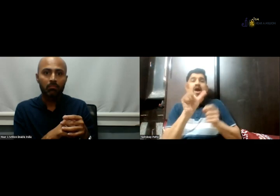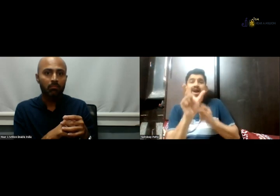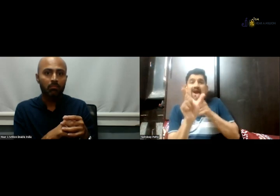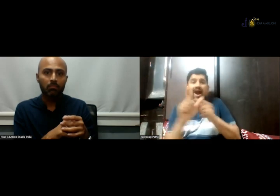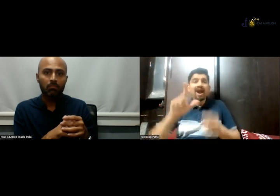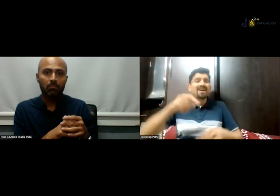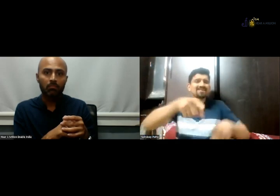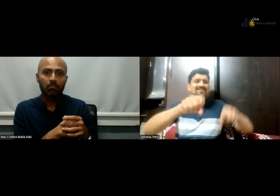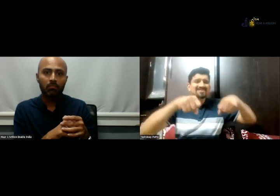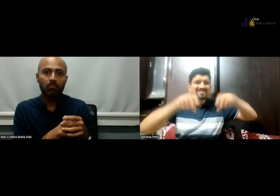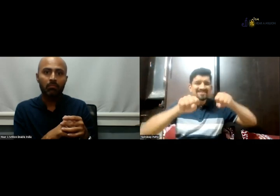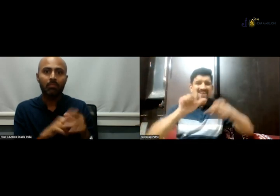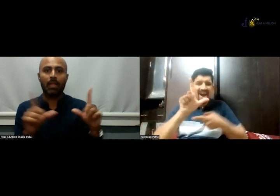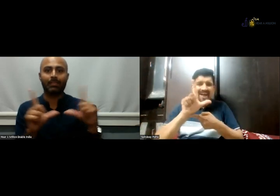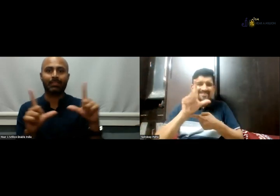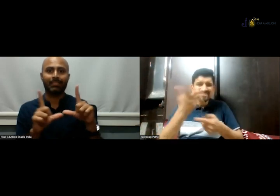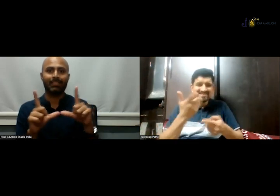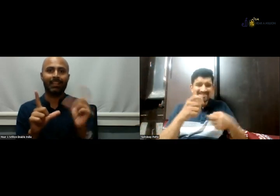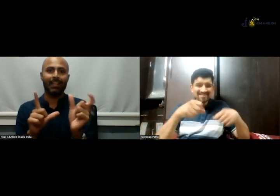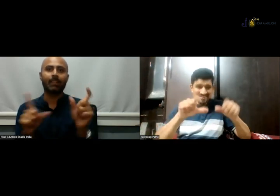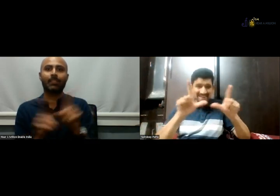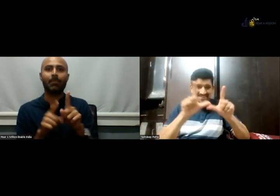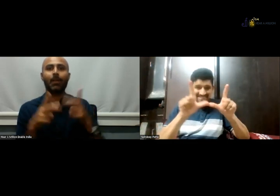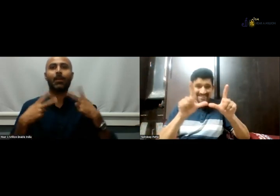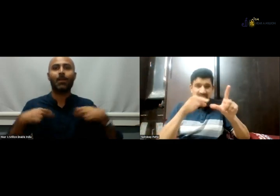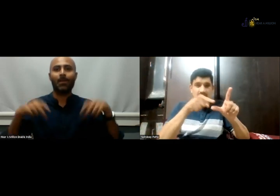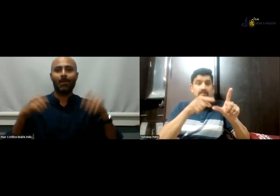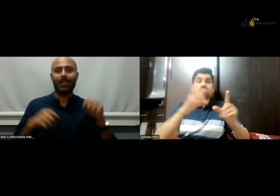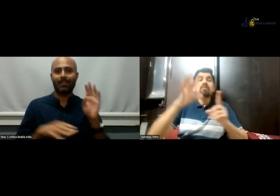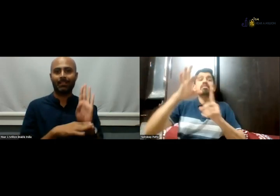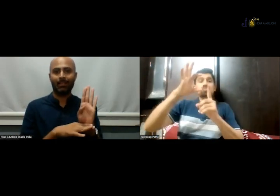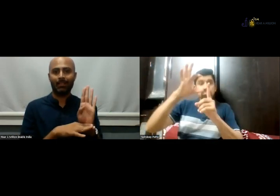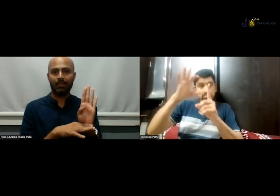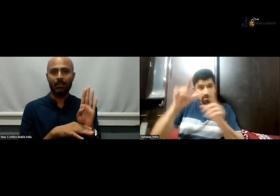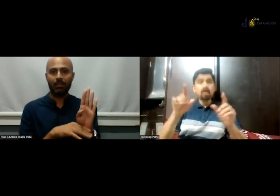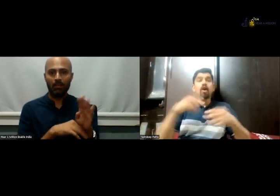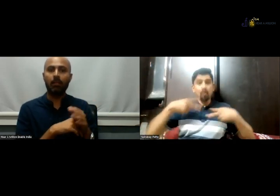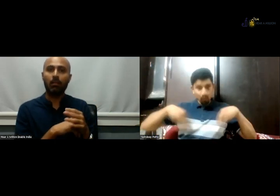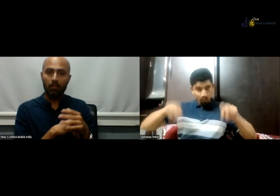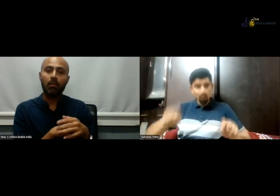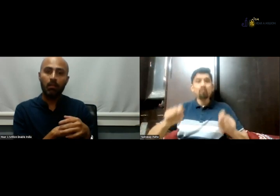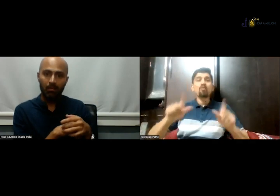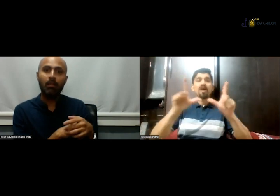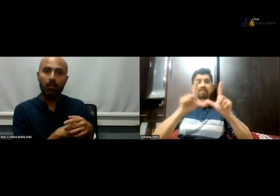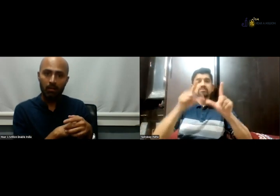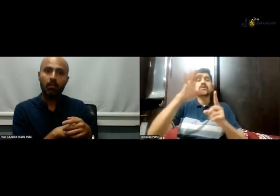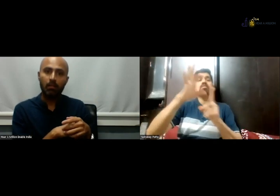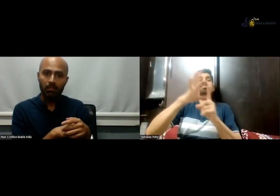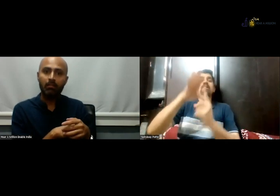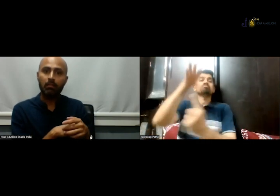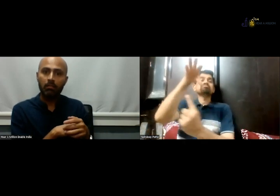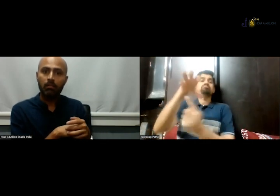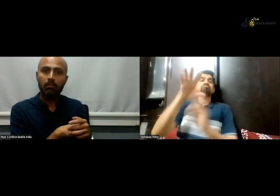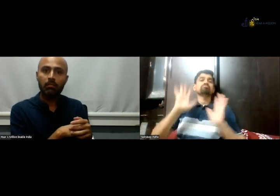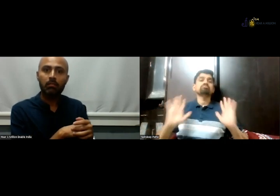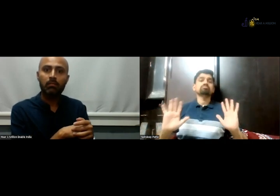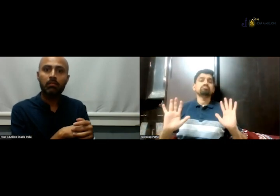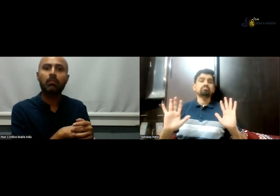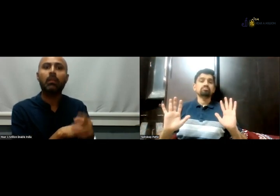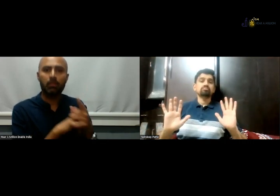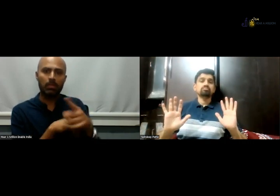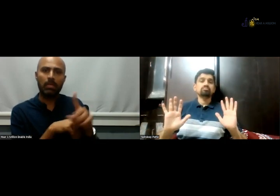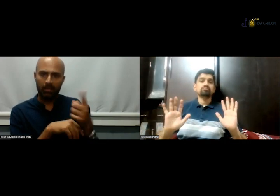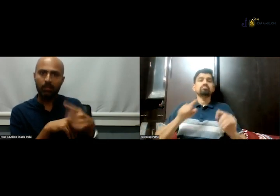and she was not allowed to go ahead for the legal services there as well. So uh, for